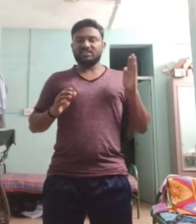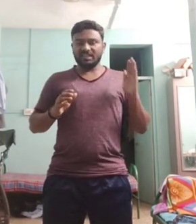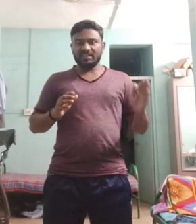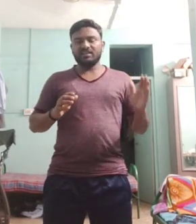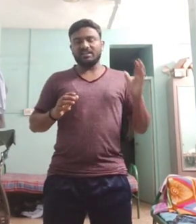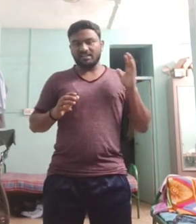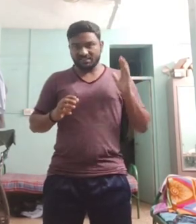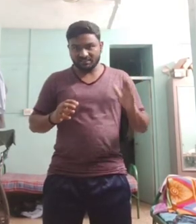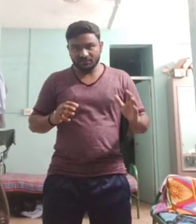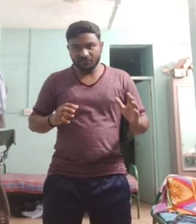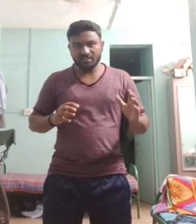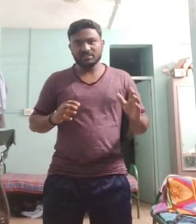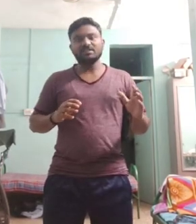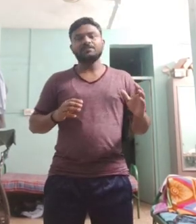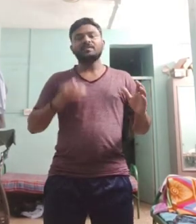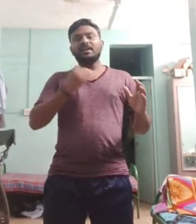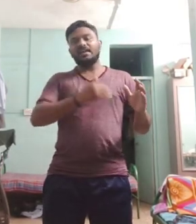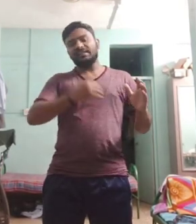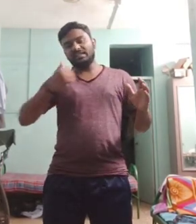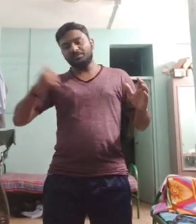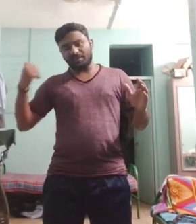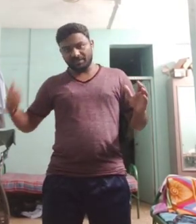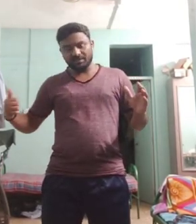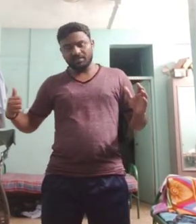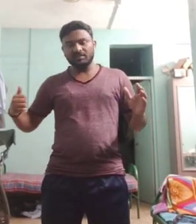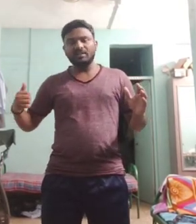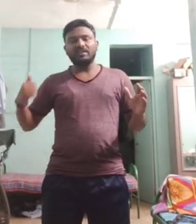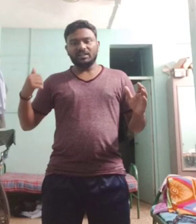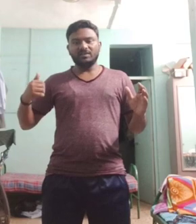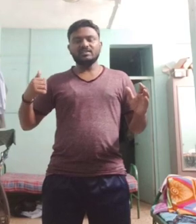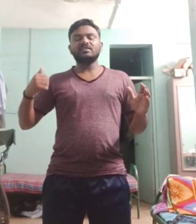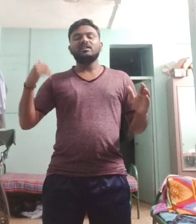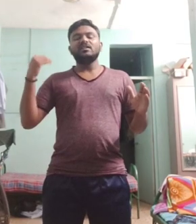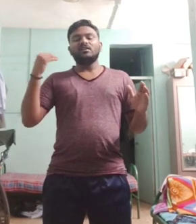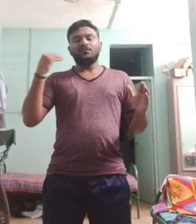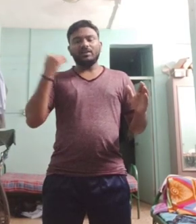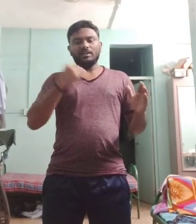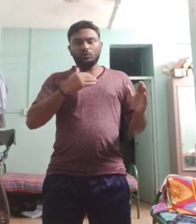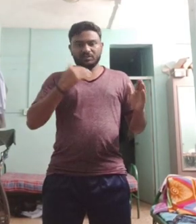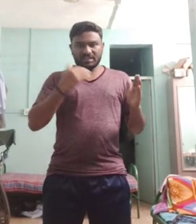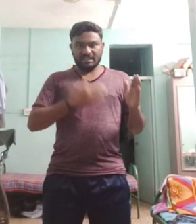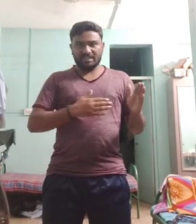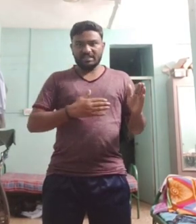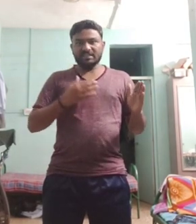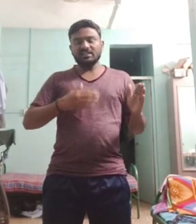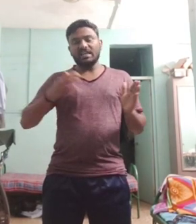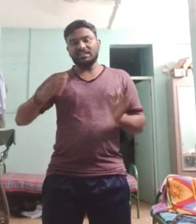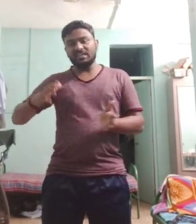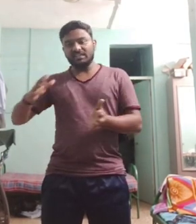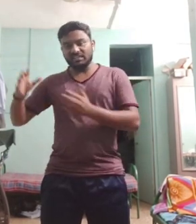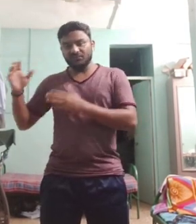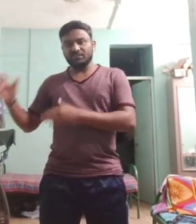check condition first and then print. It means while loop check condition and then give